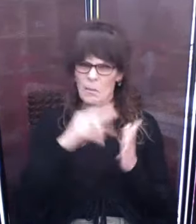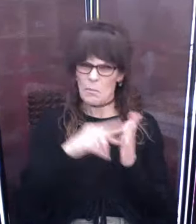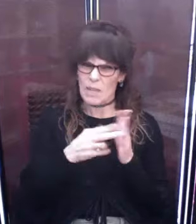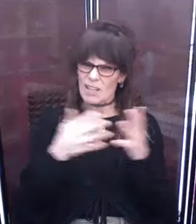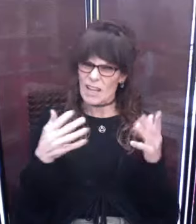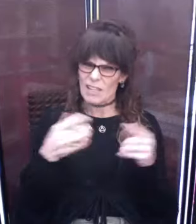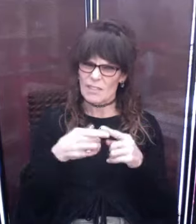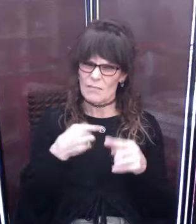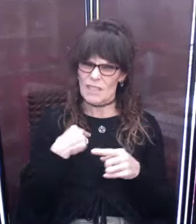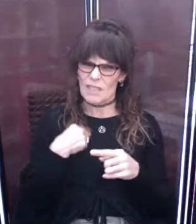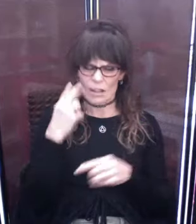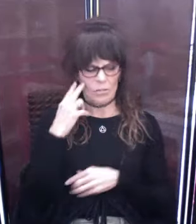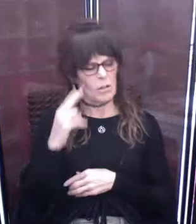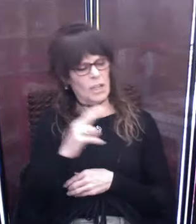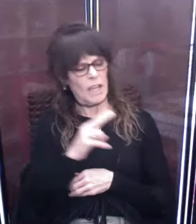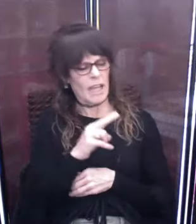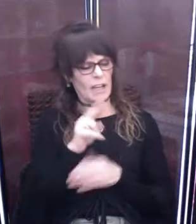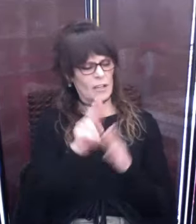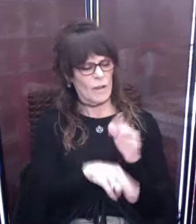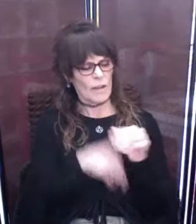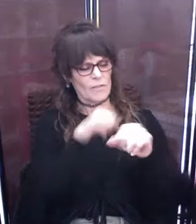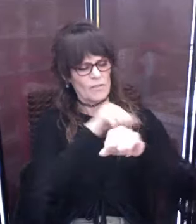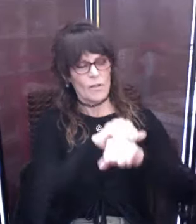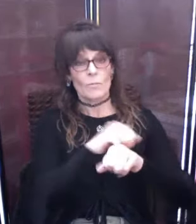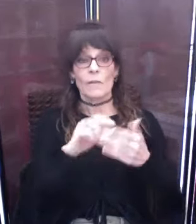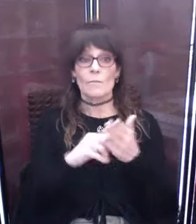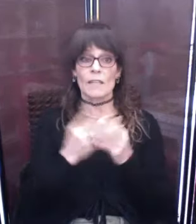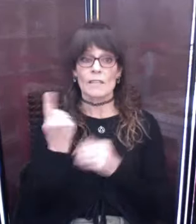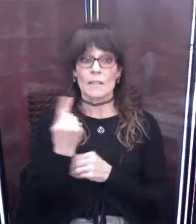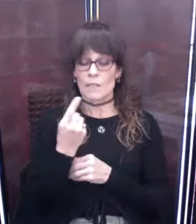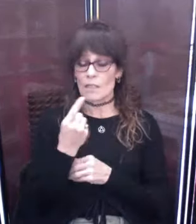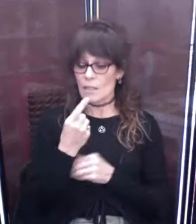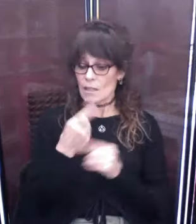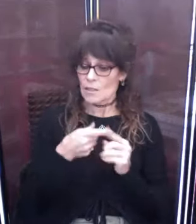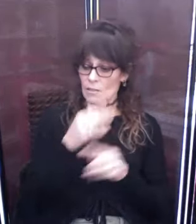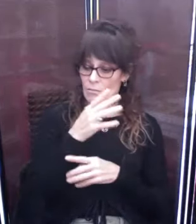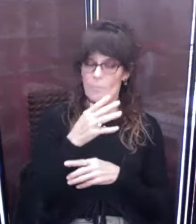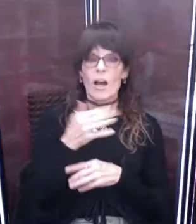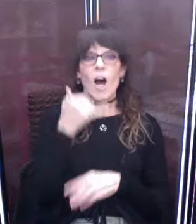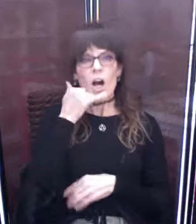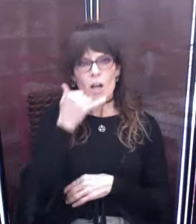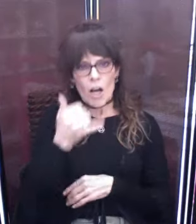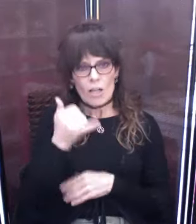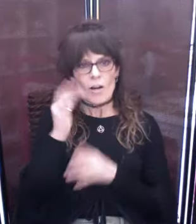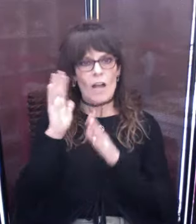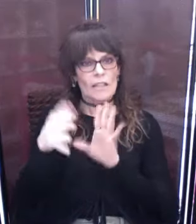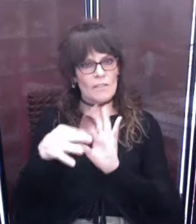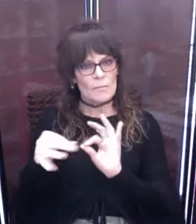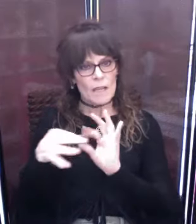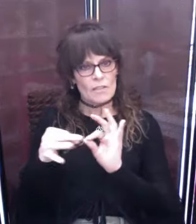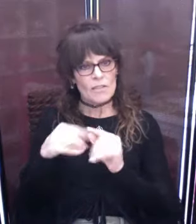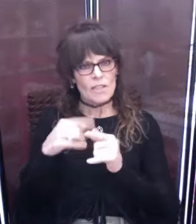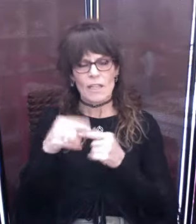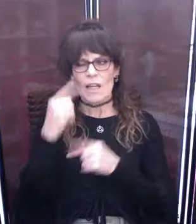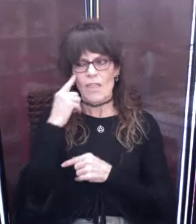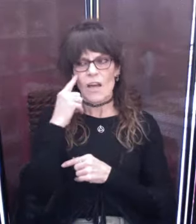look at a gravestone, it meant something to her. So, you know, I thought, you know what, I'll call her and I'll leave her a message. And then I thought, you know what, I'm going to go over to the house